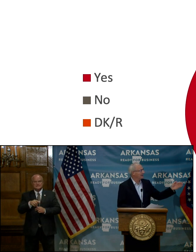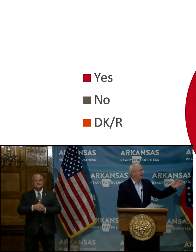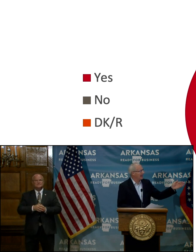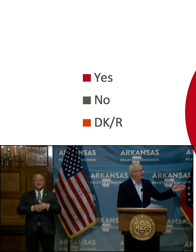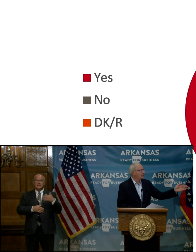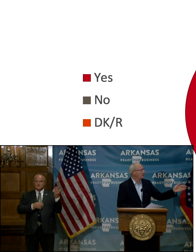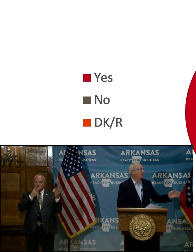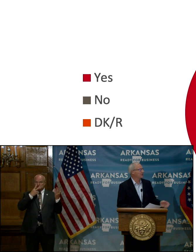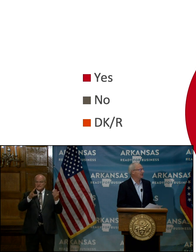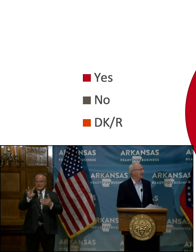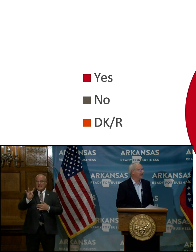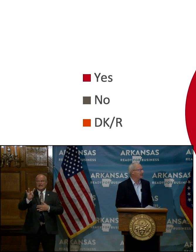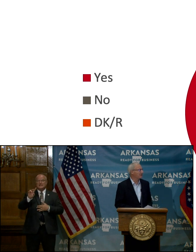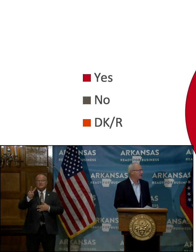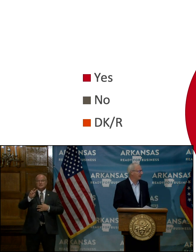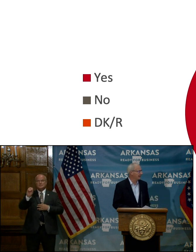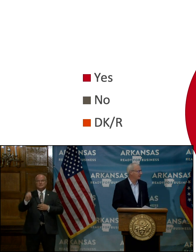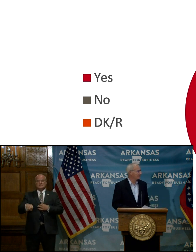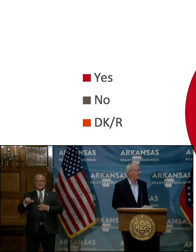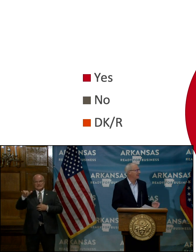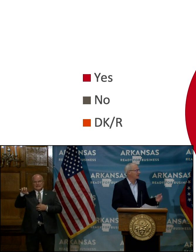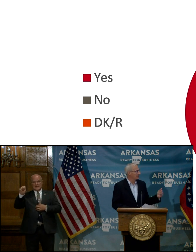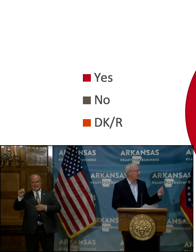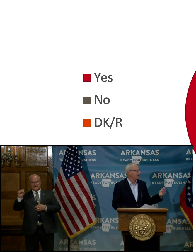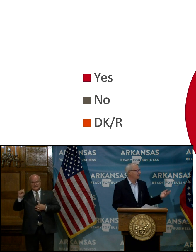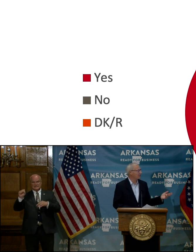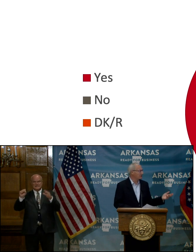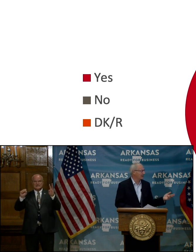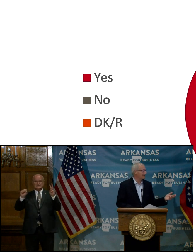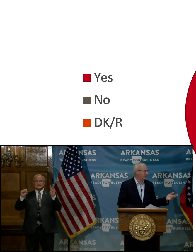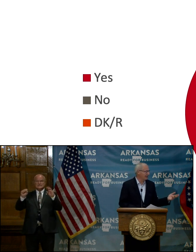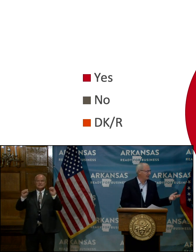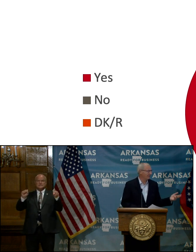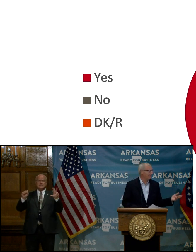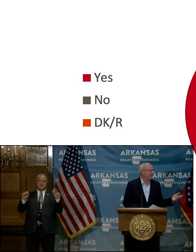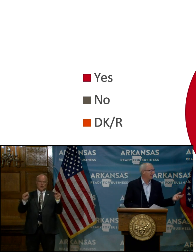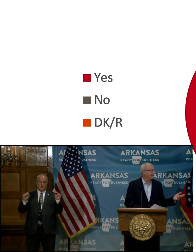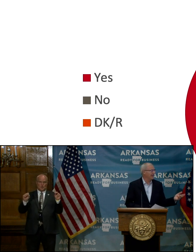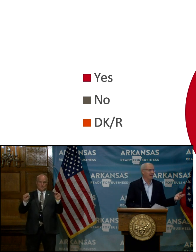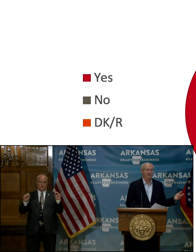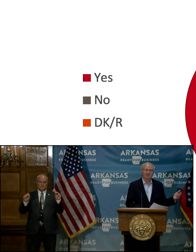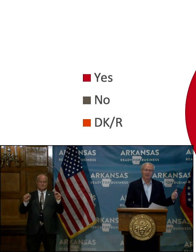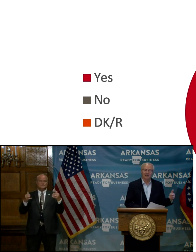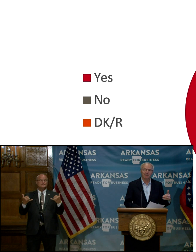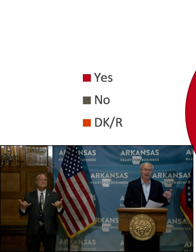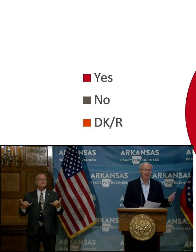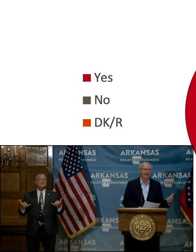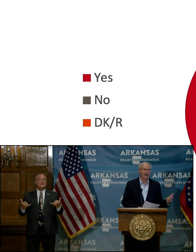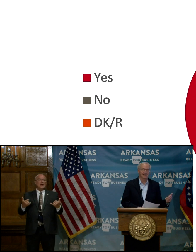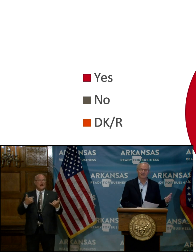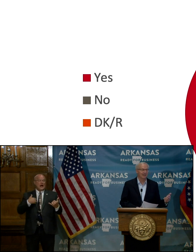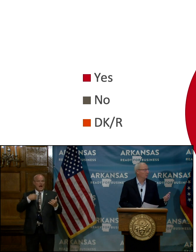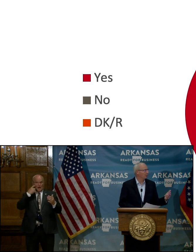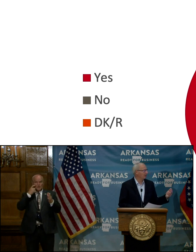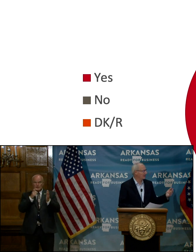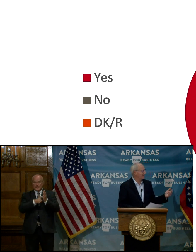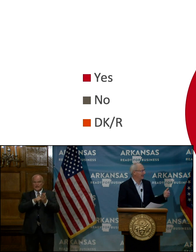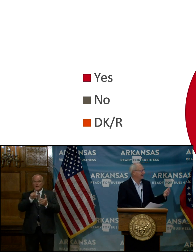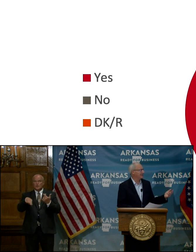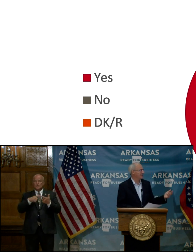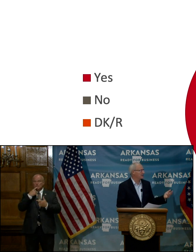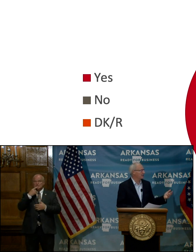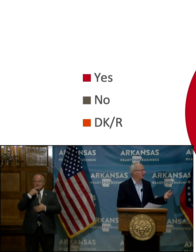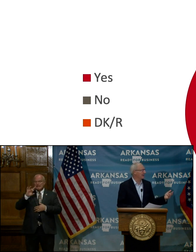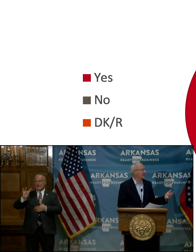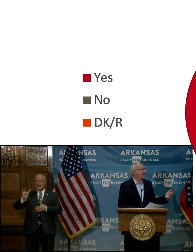can see, 82% answered yes, 16% no. Now, I recognize that when we